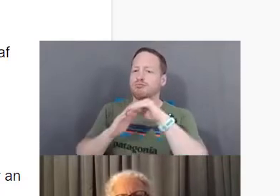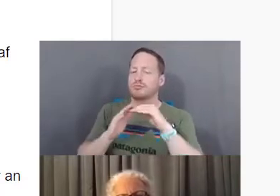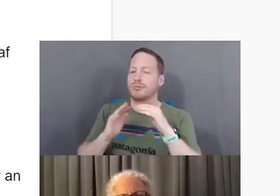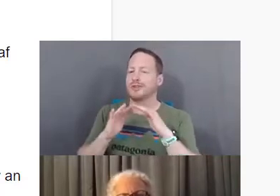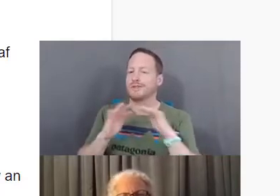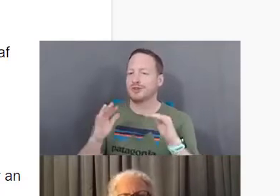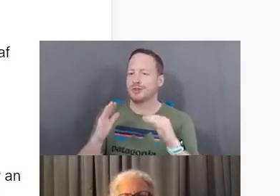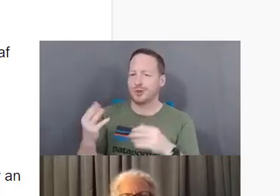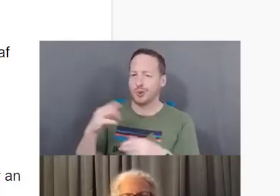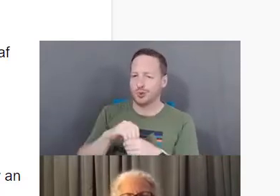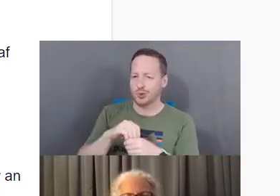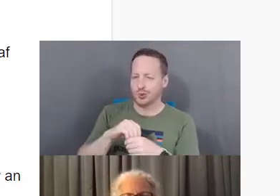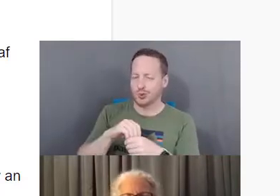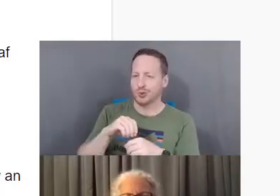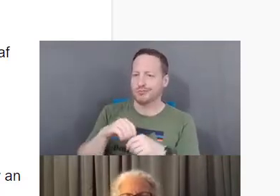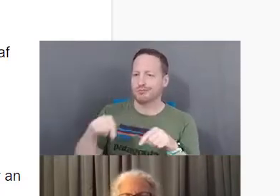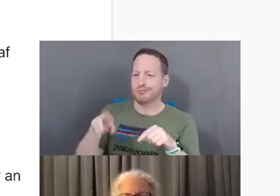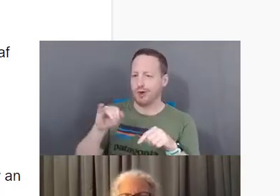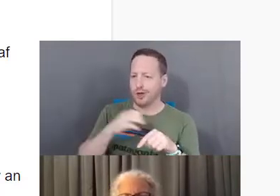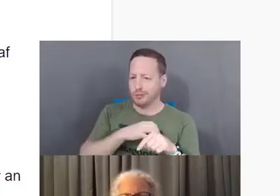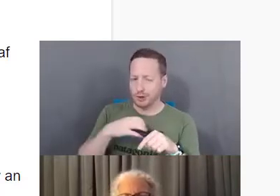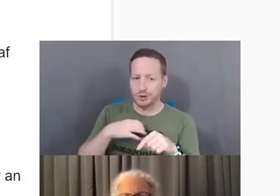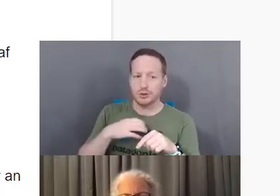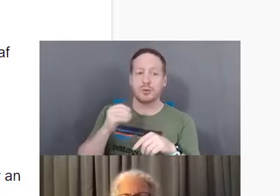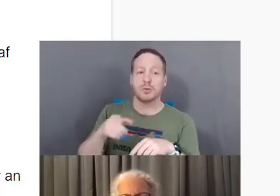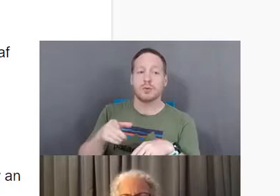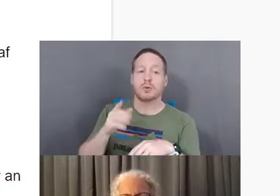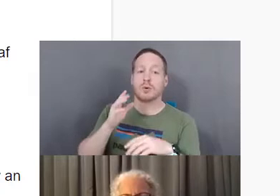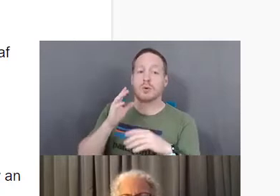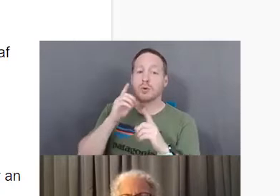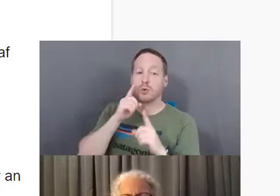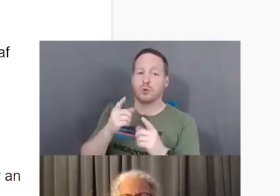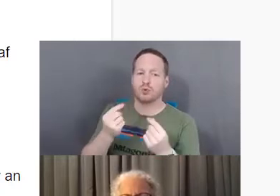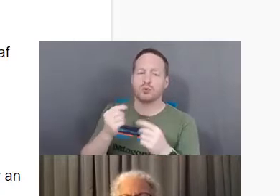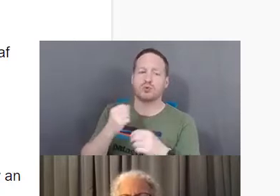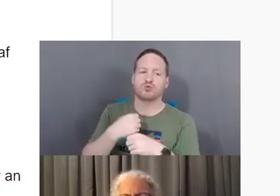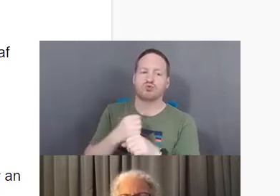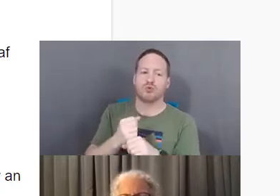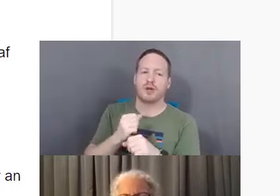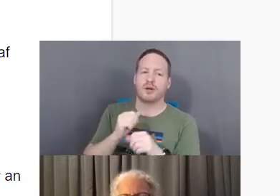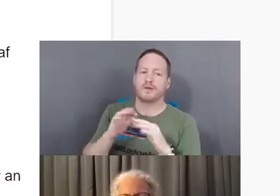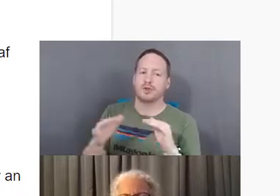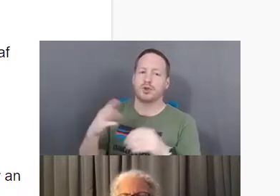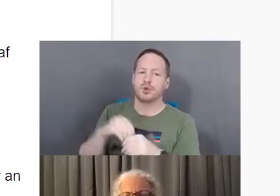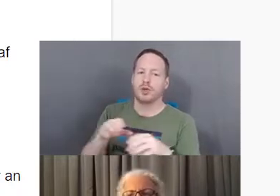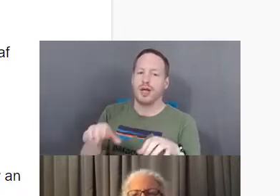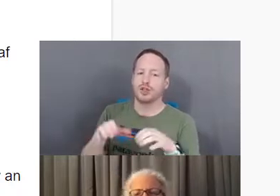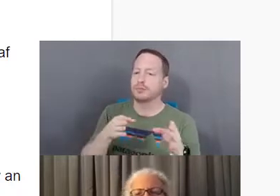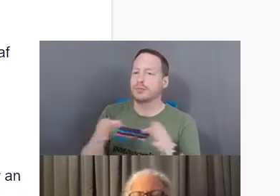it has to do with increasing diversity and inclusion on the commission. So we talked about creating